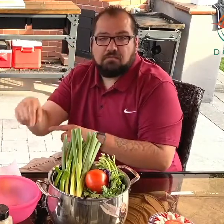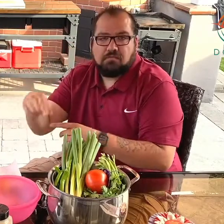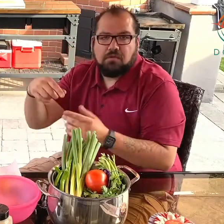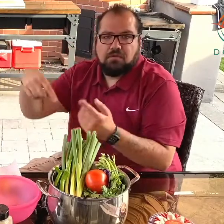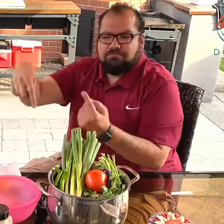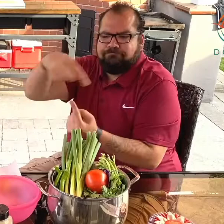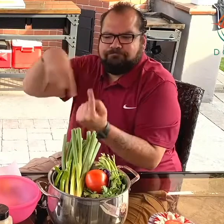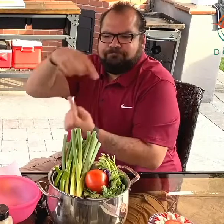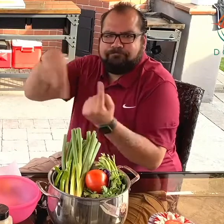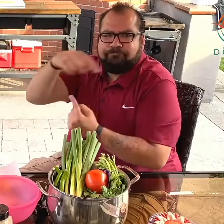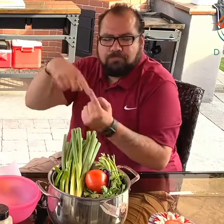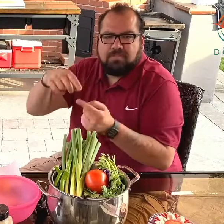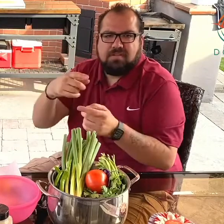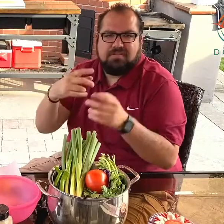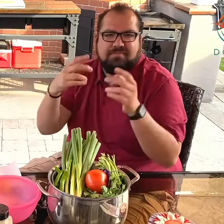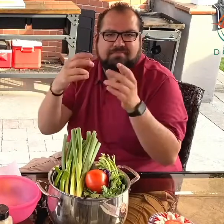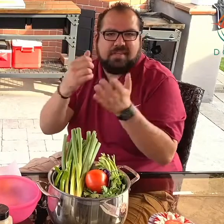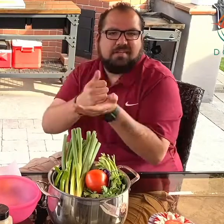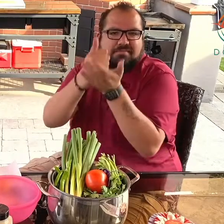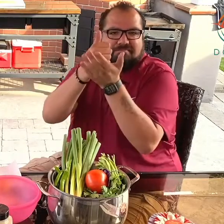So the blade spins around and it helps